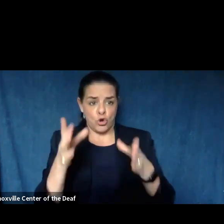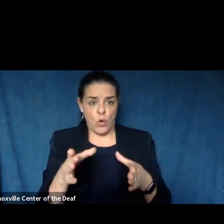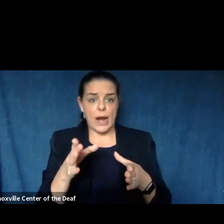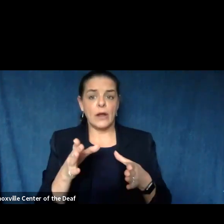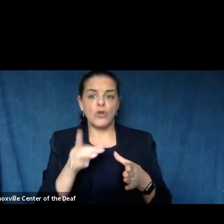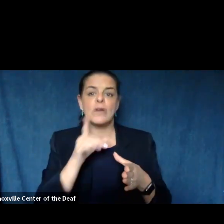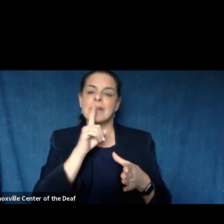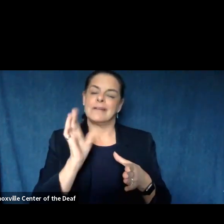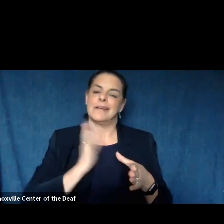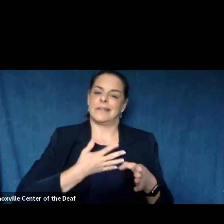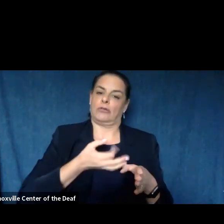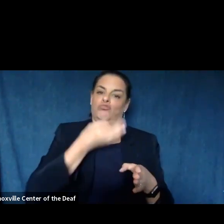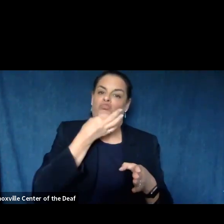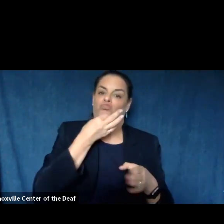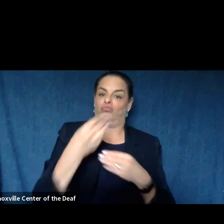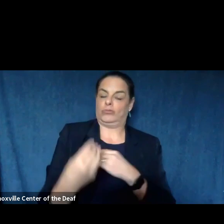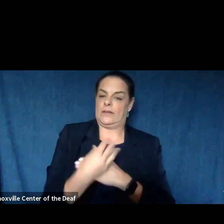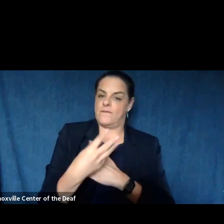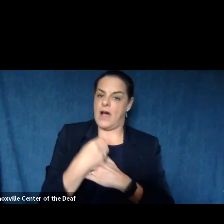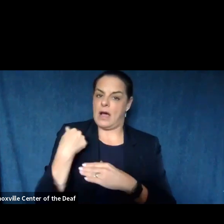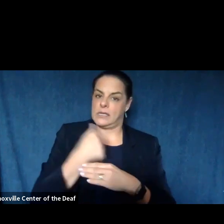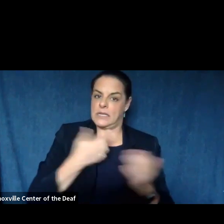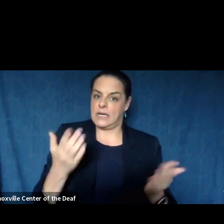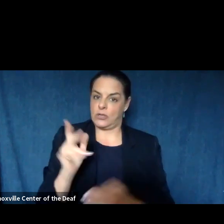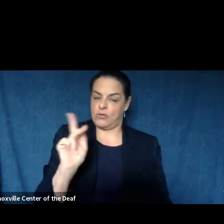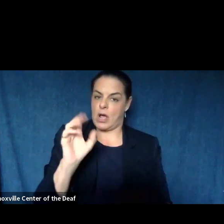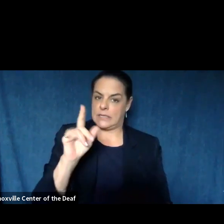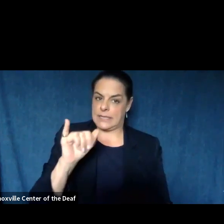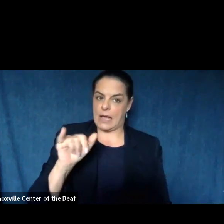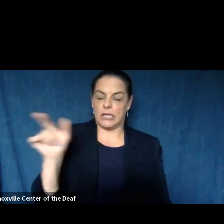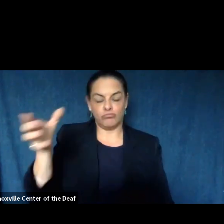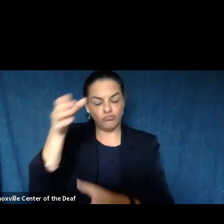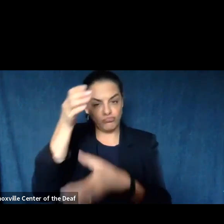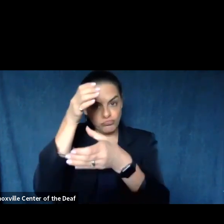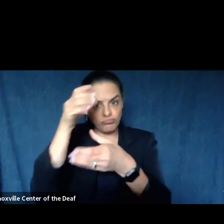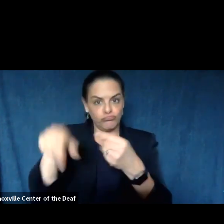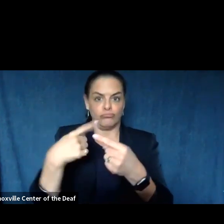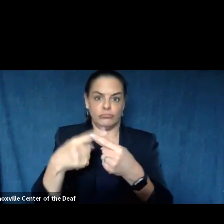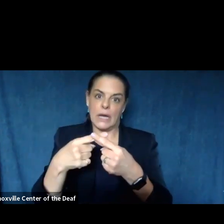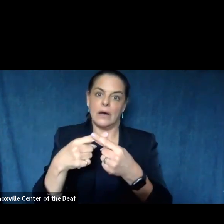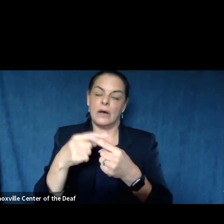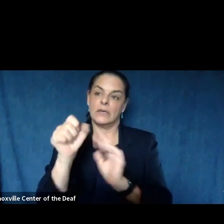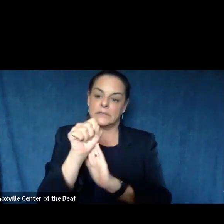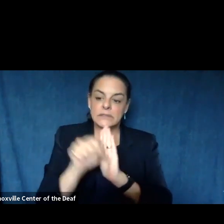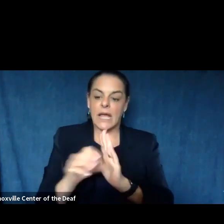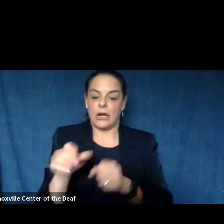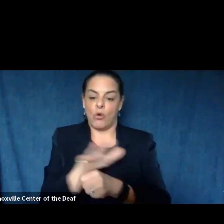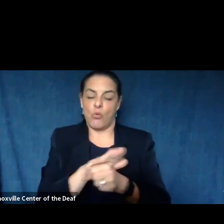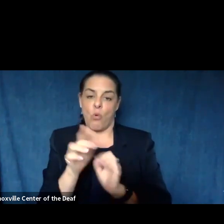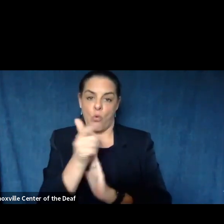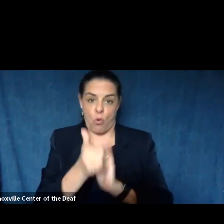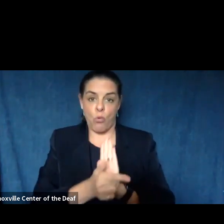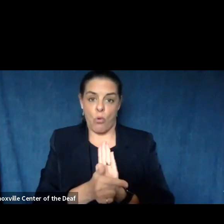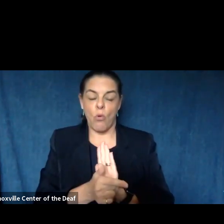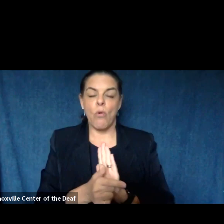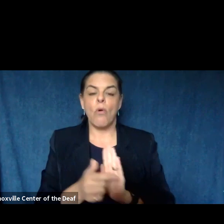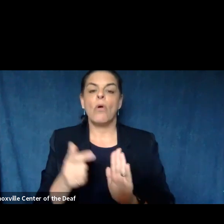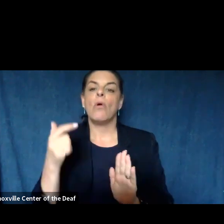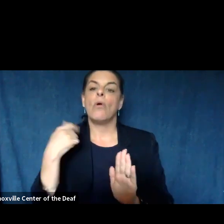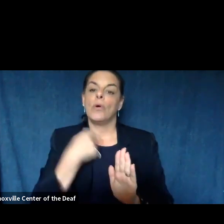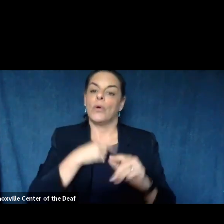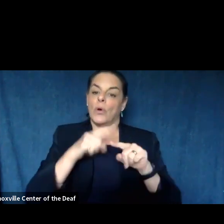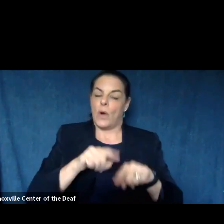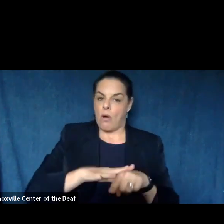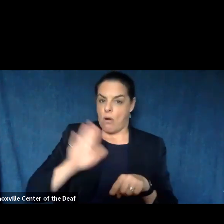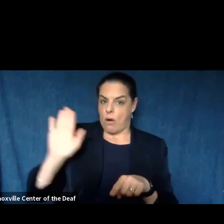law expert to advise us here in Knox County and well-versed in state and local law. And so that we're relying on